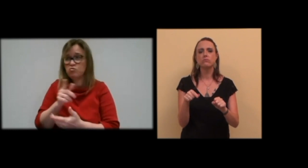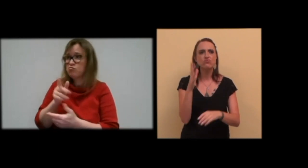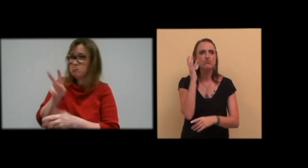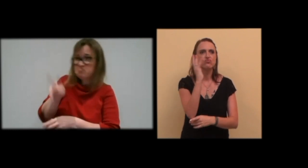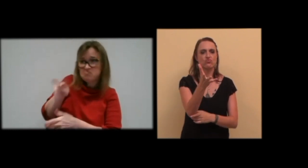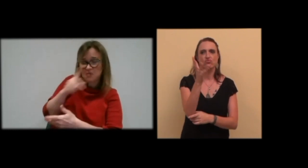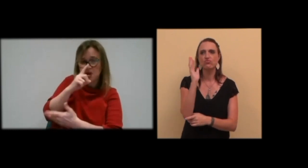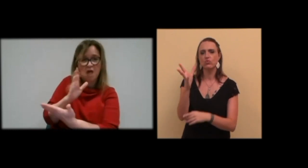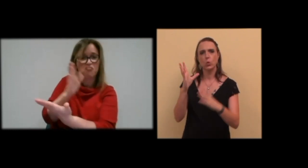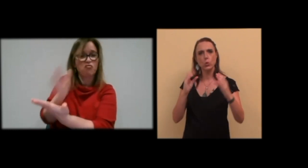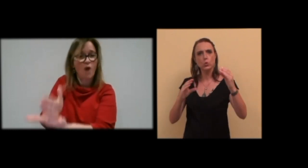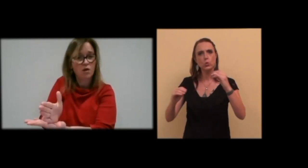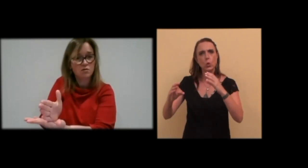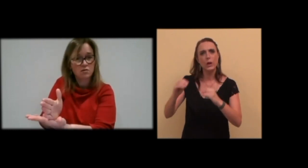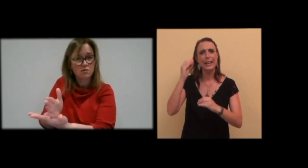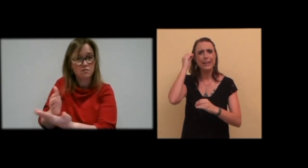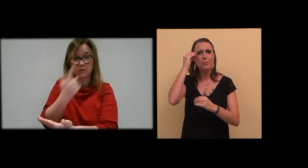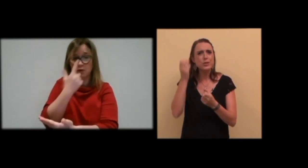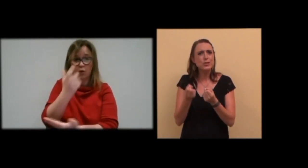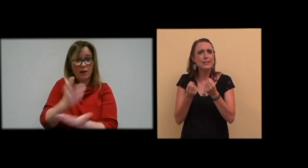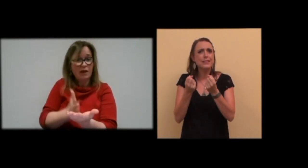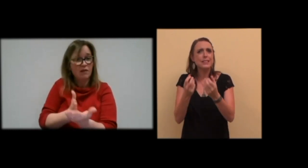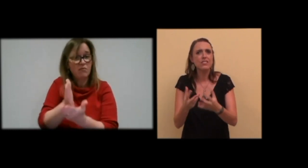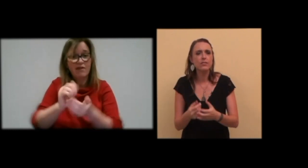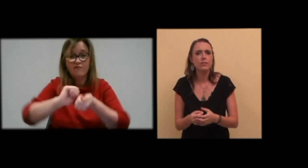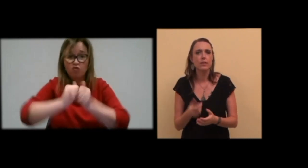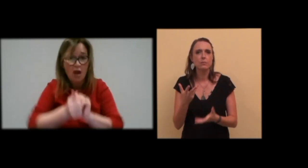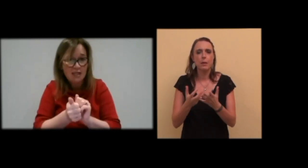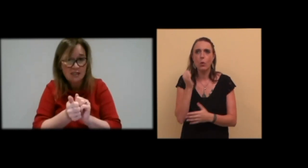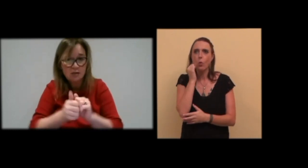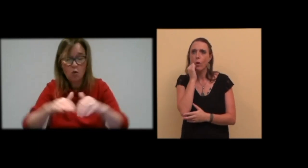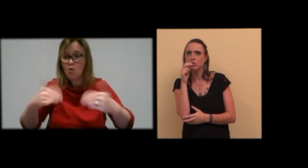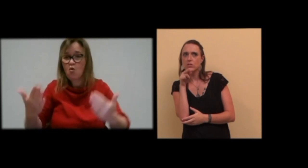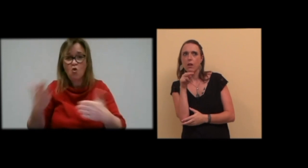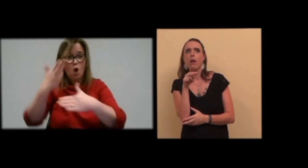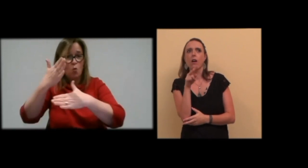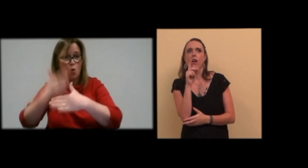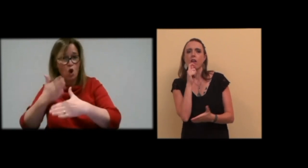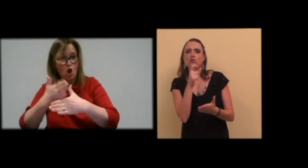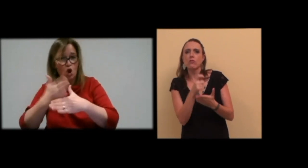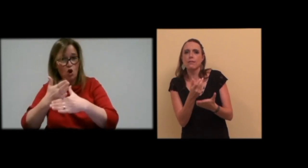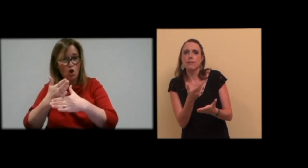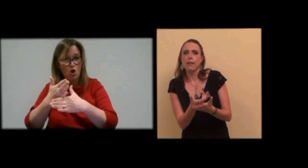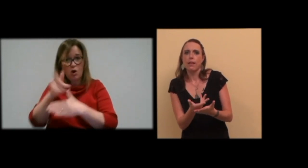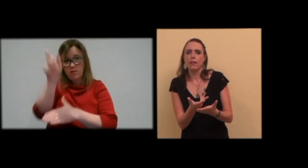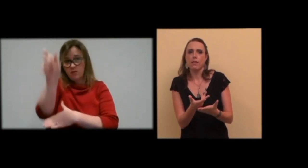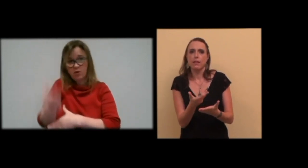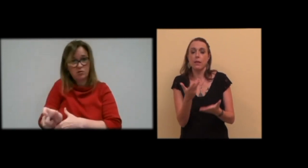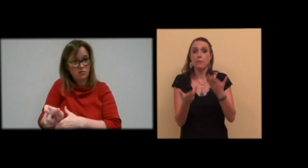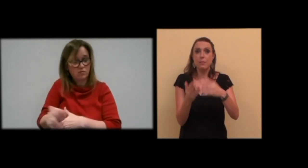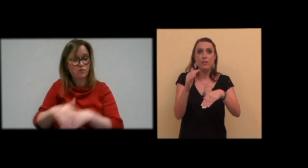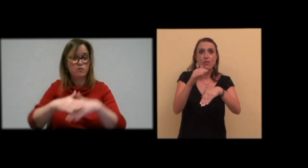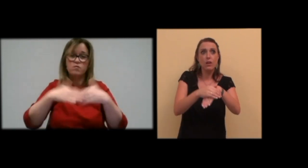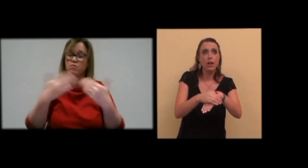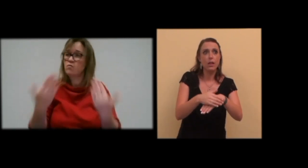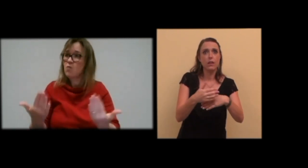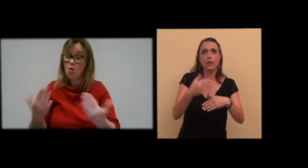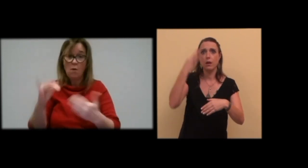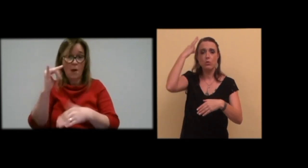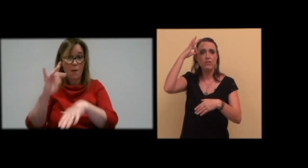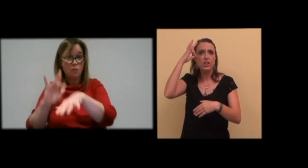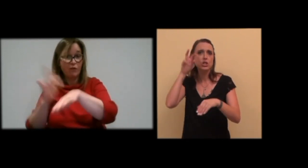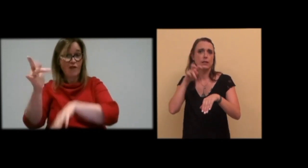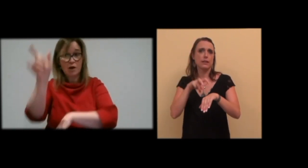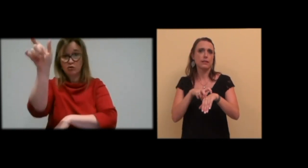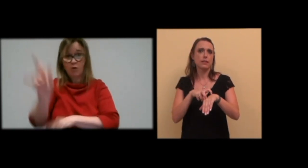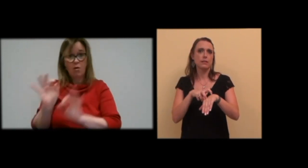Talk to people, give people information. They might just be waiting to see somebody they can trust. It might be a friend that they're